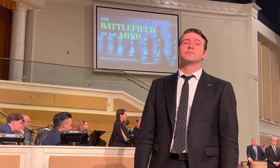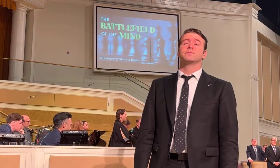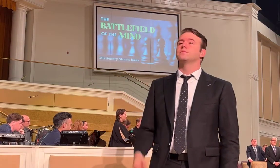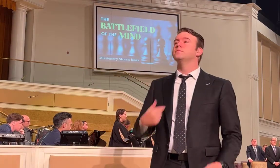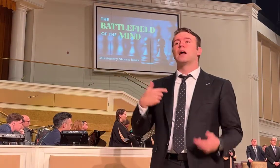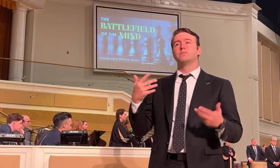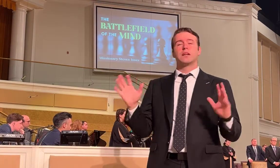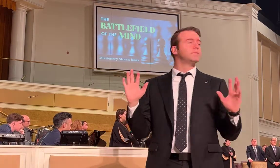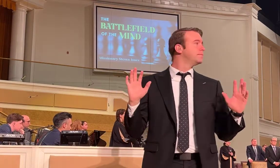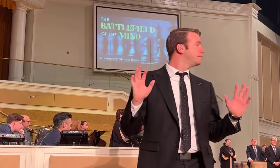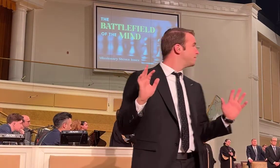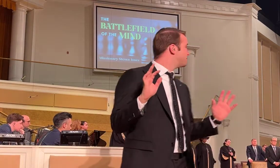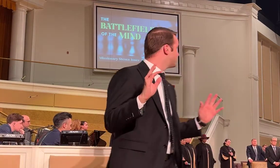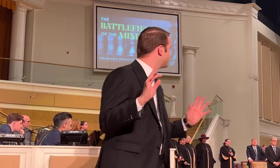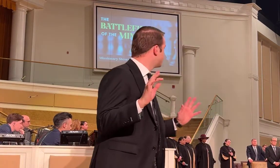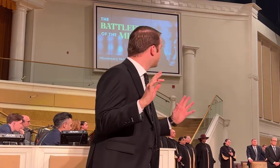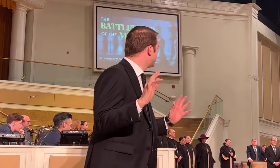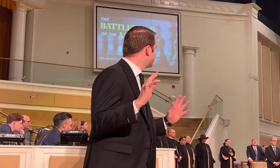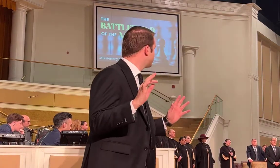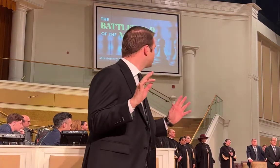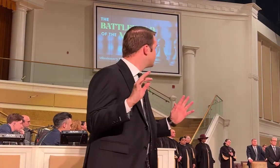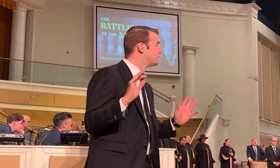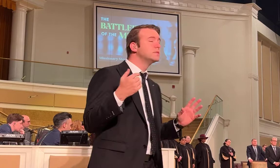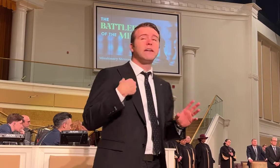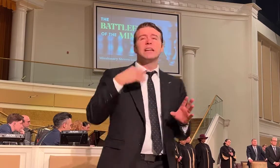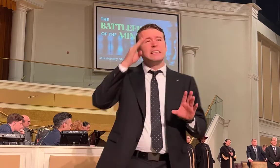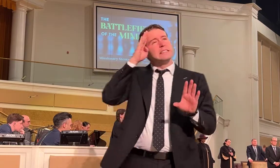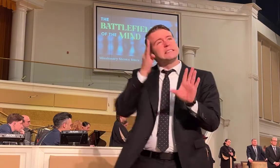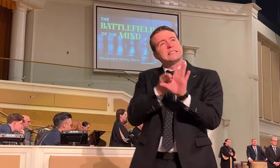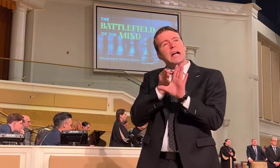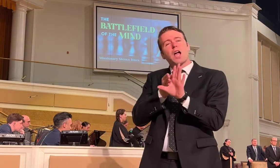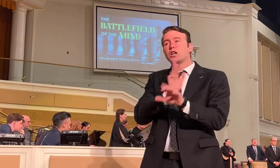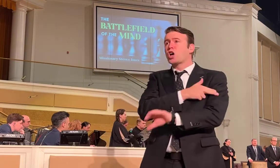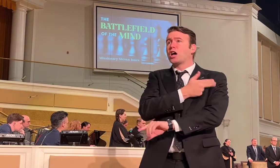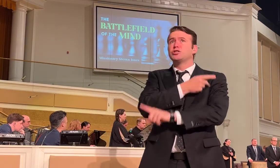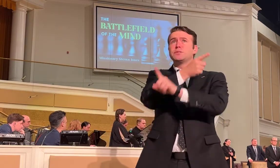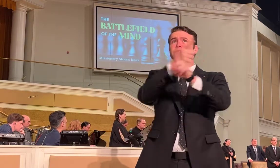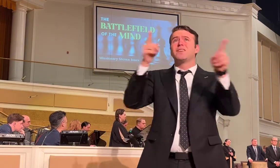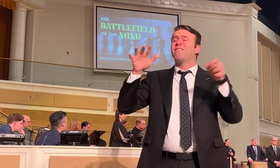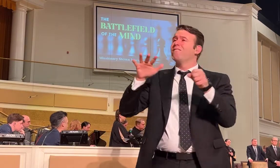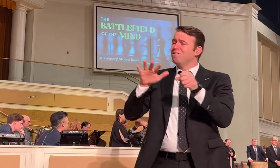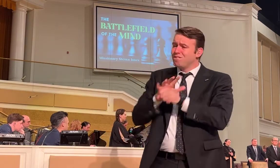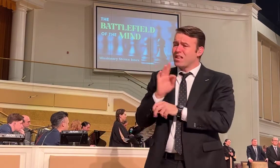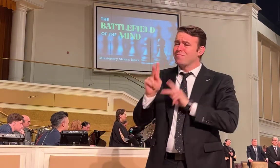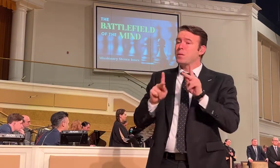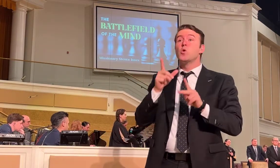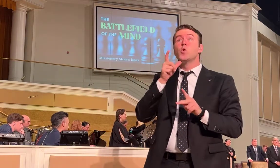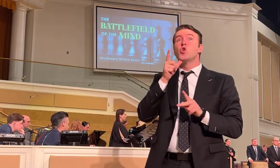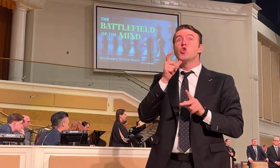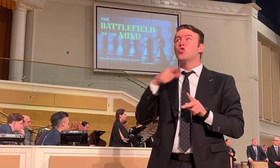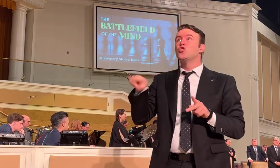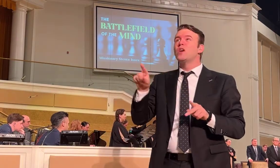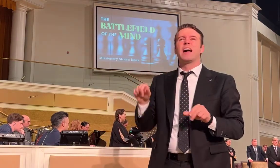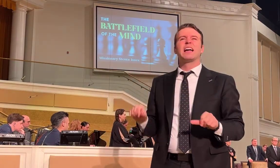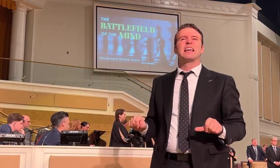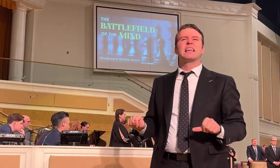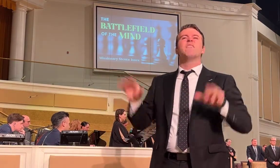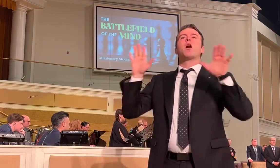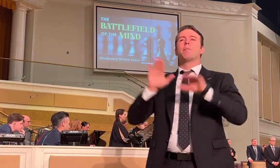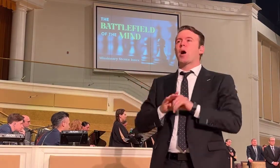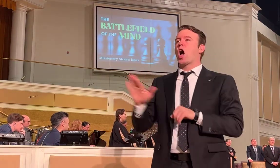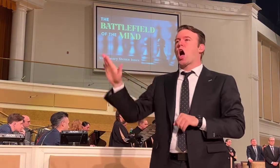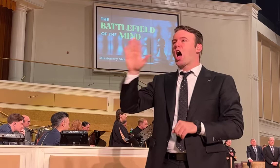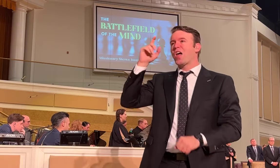mind. And, there are psychiatric hospitals that are full of people that gave up on their